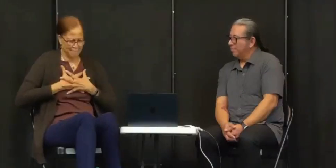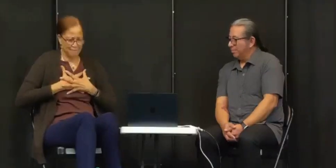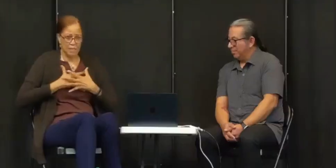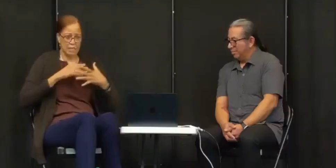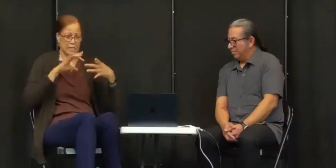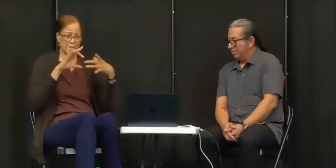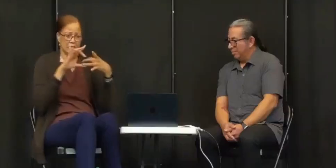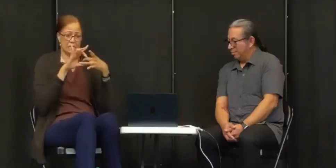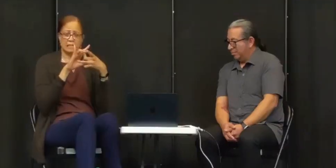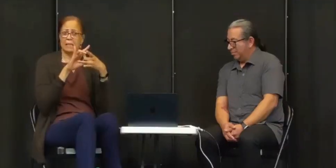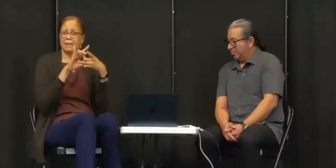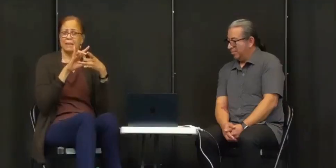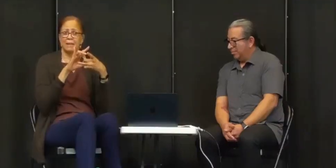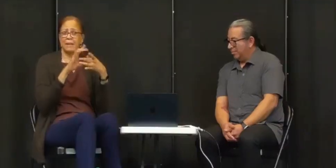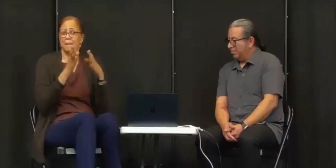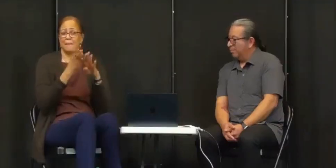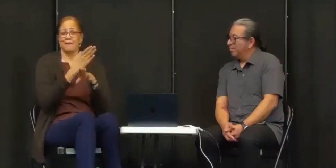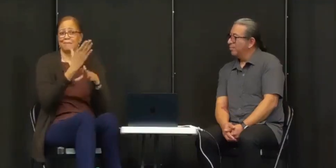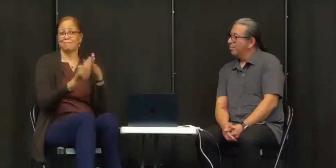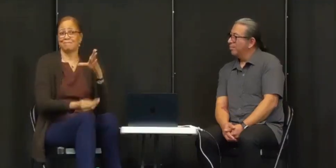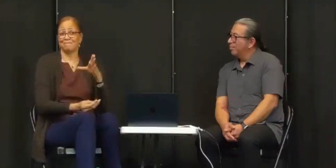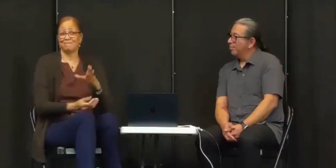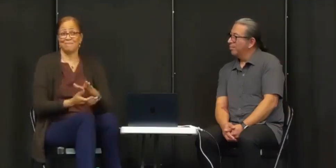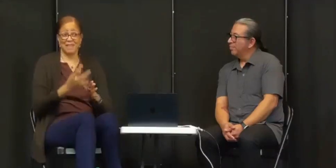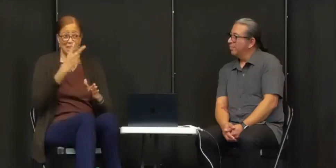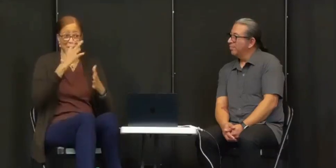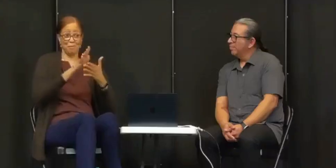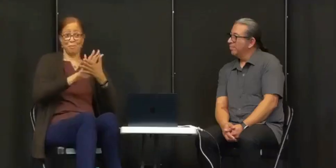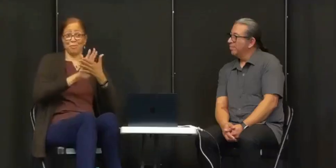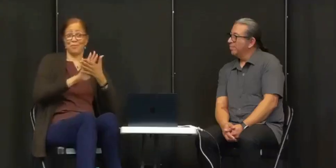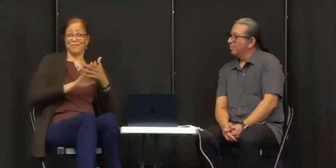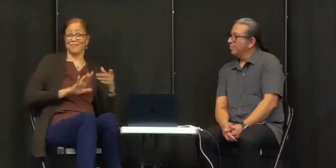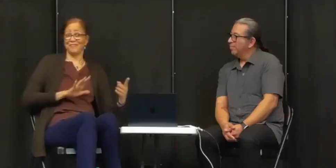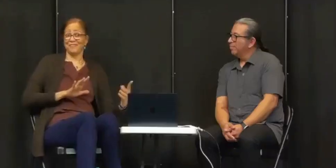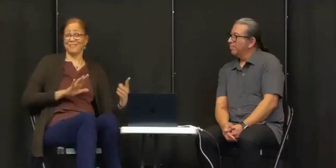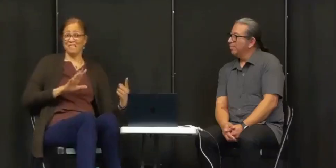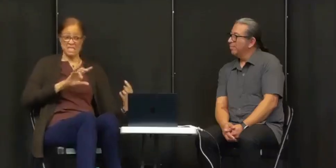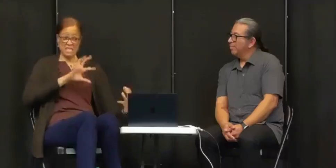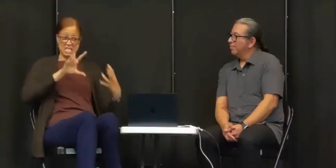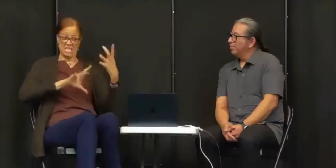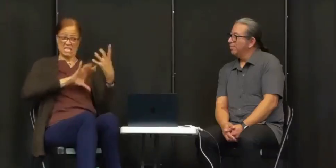your family. But you have to connect before they're gone.